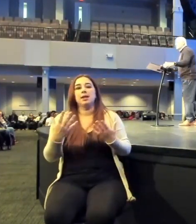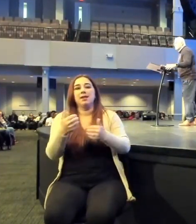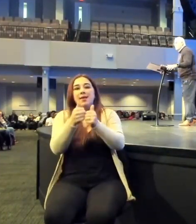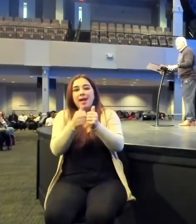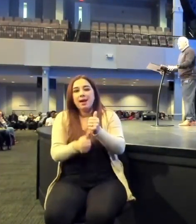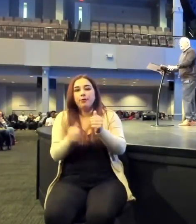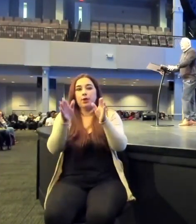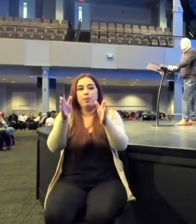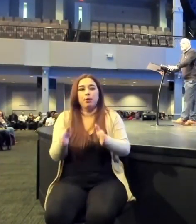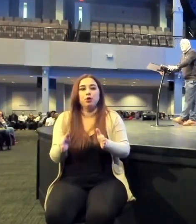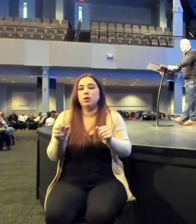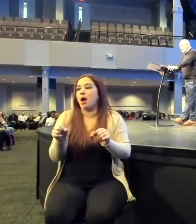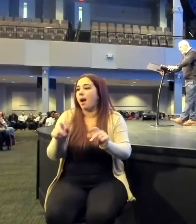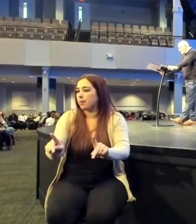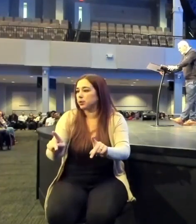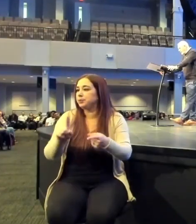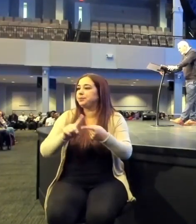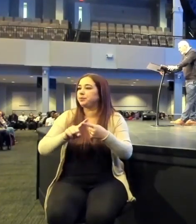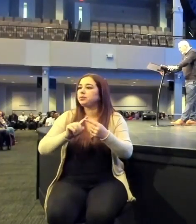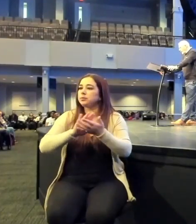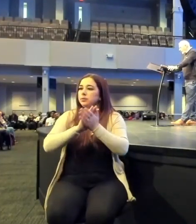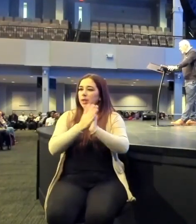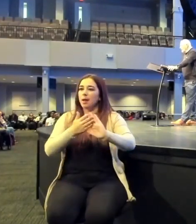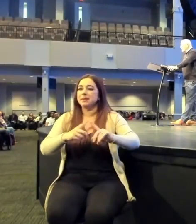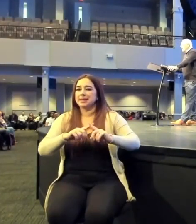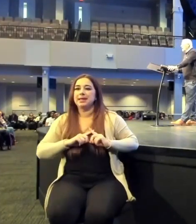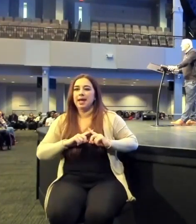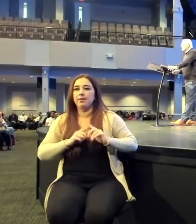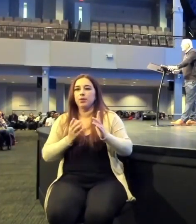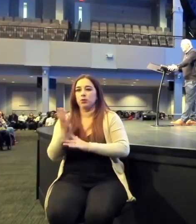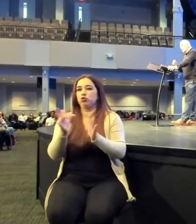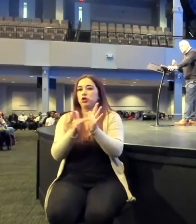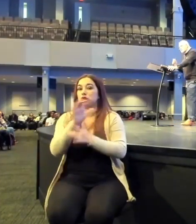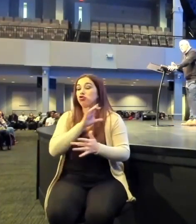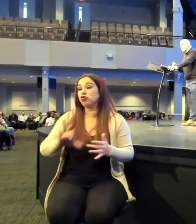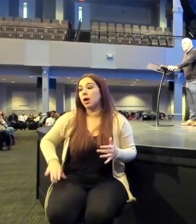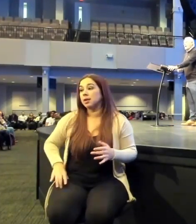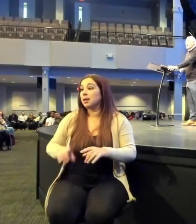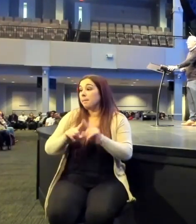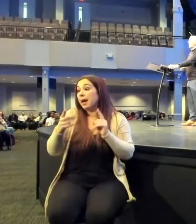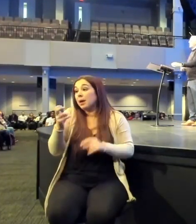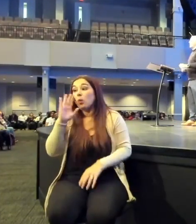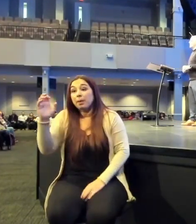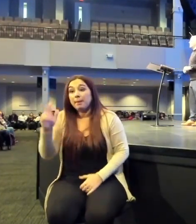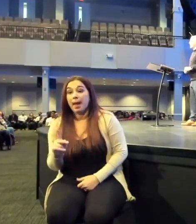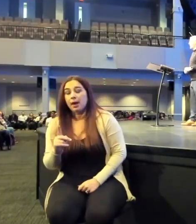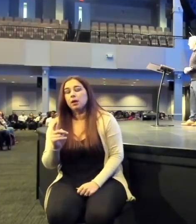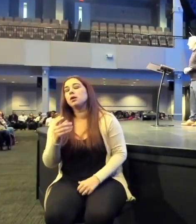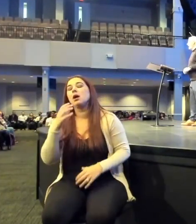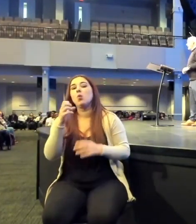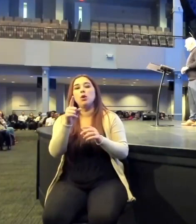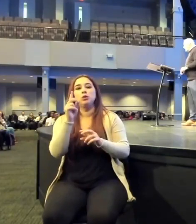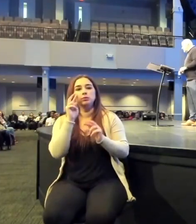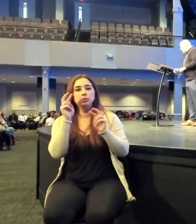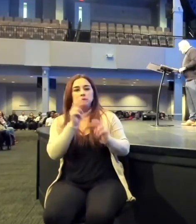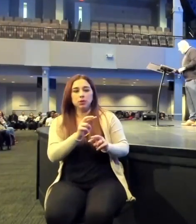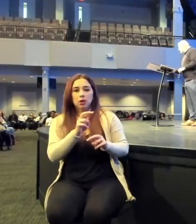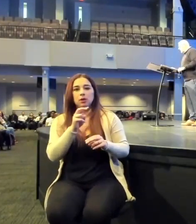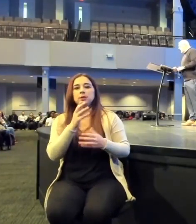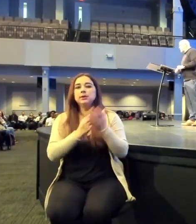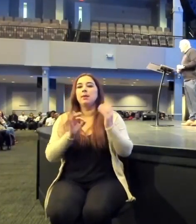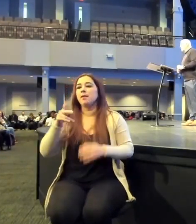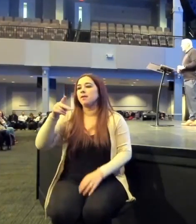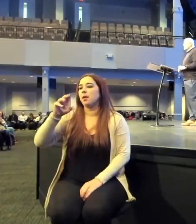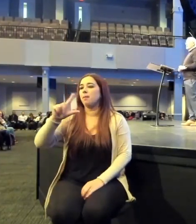person possible an opportunity to come to faith in Christ. But he is coming back. I want you to notice with me, again, some of